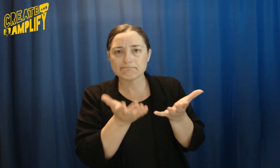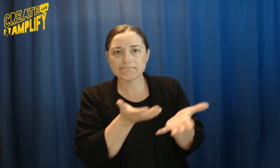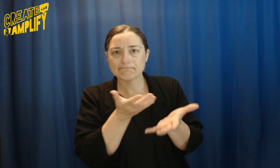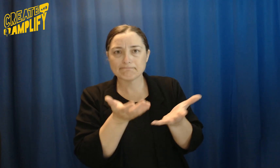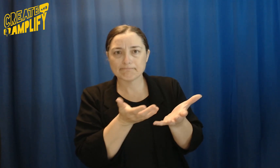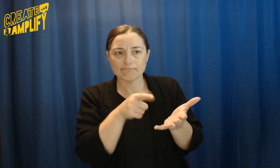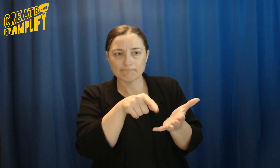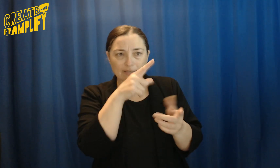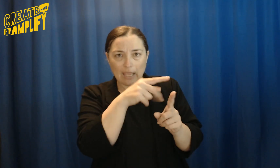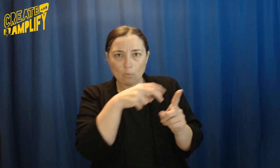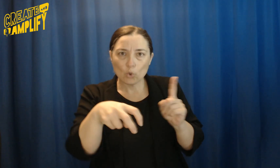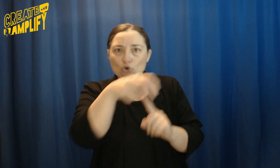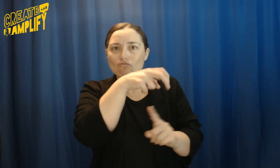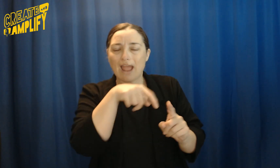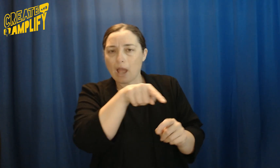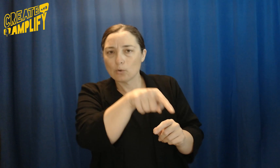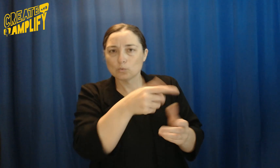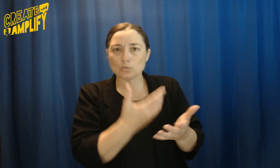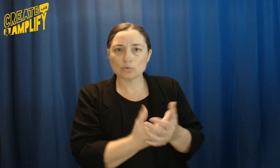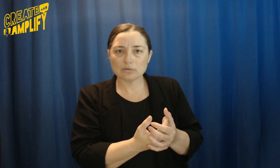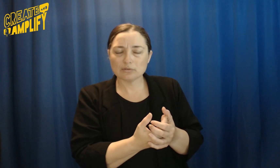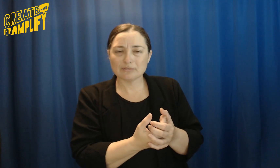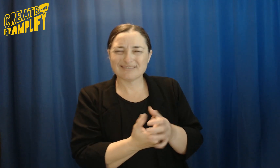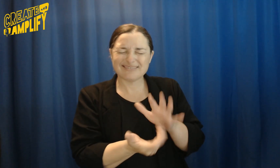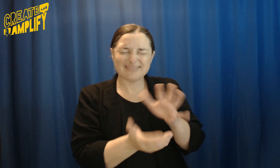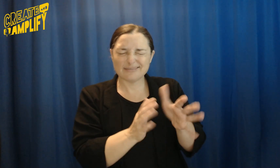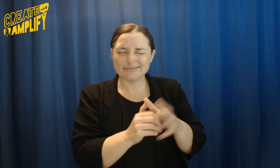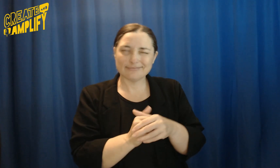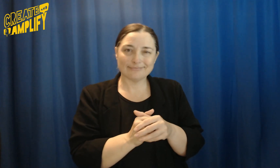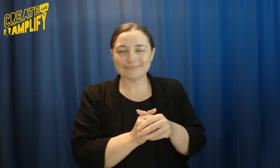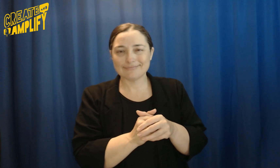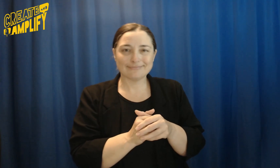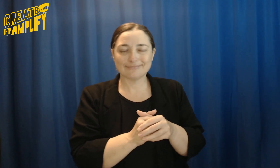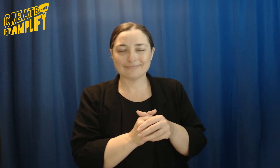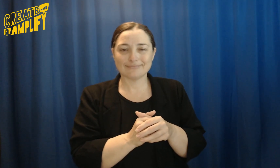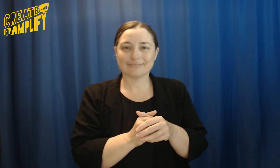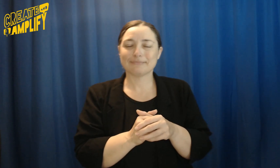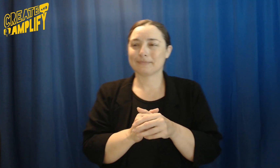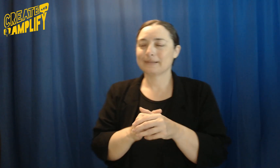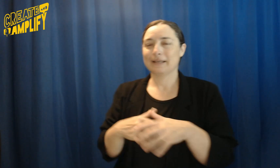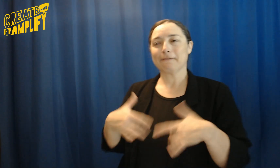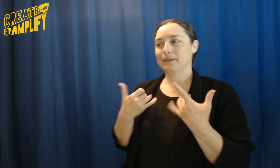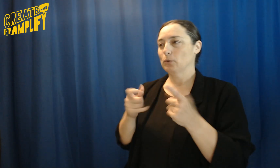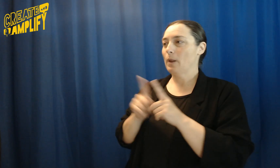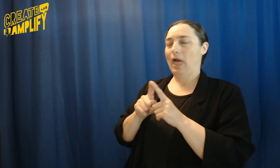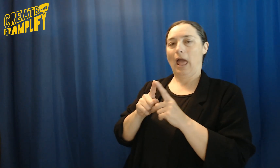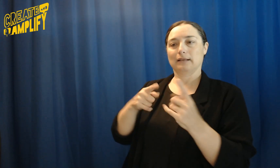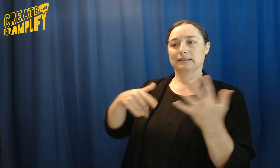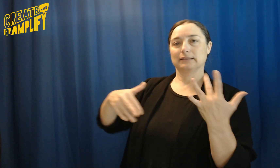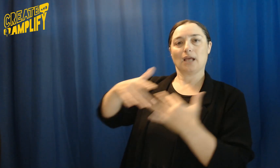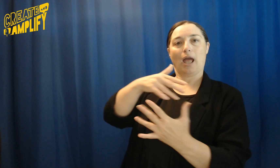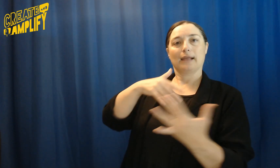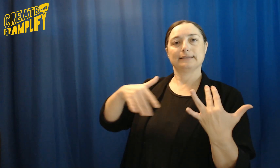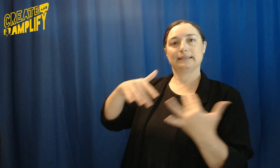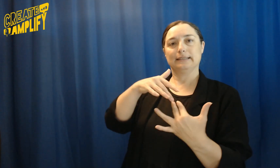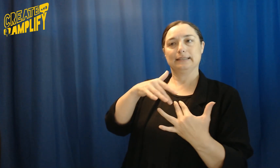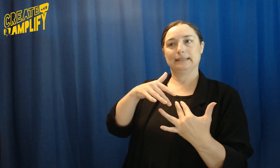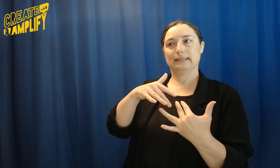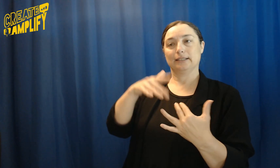around it or overcome it. It feels like society rewards busyness. Yeah.